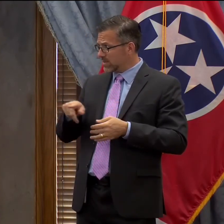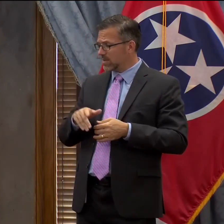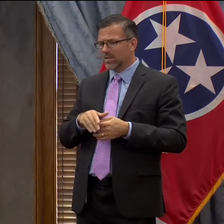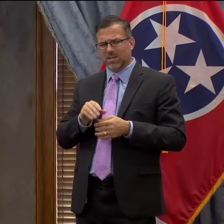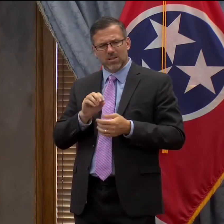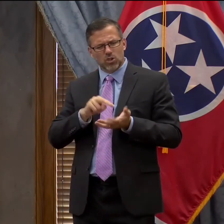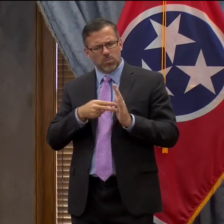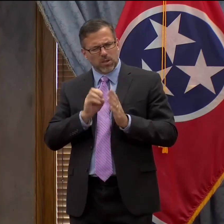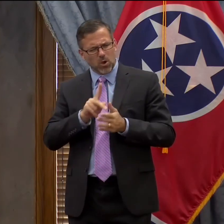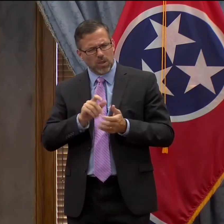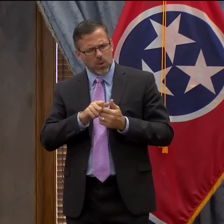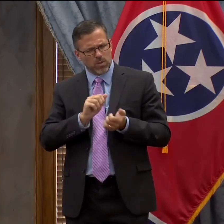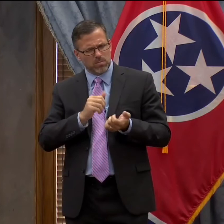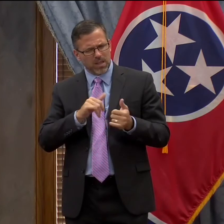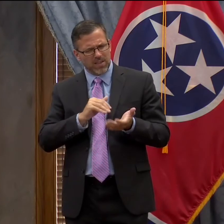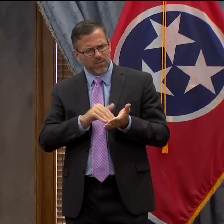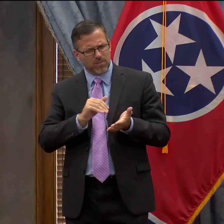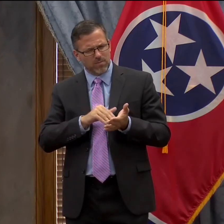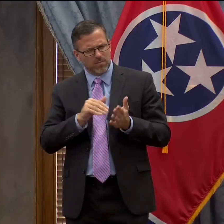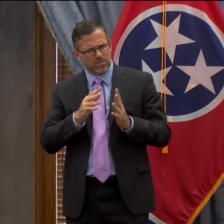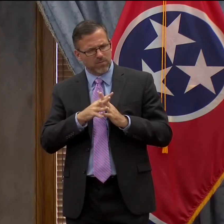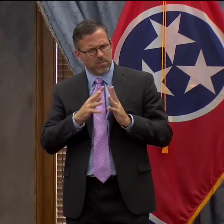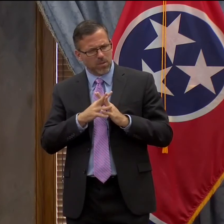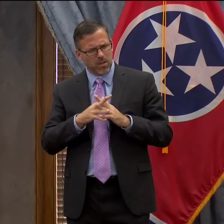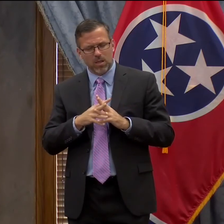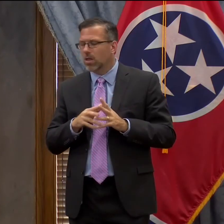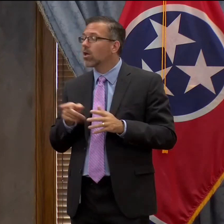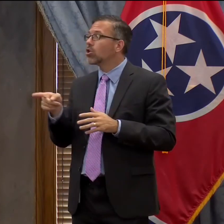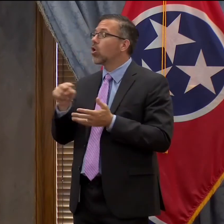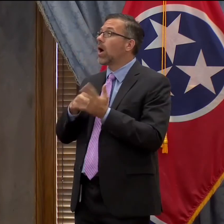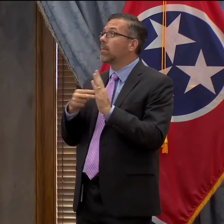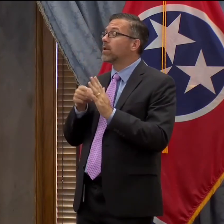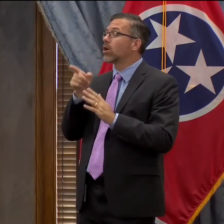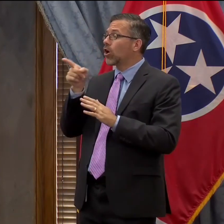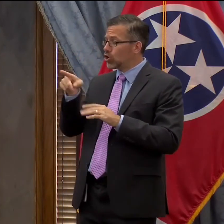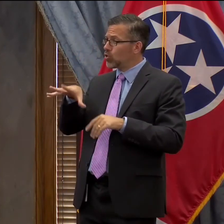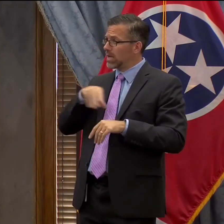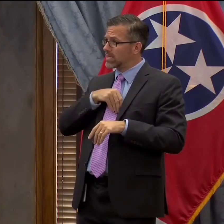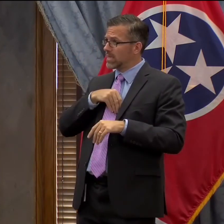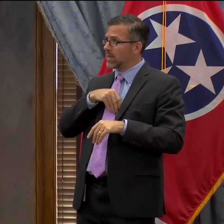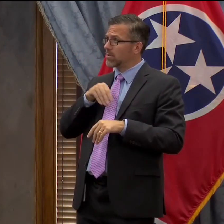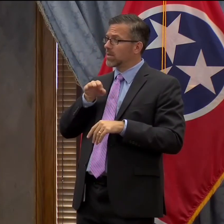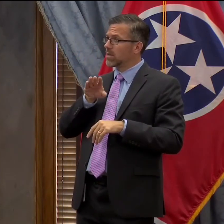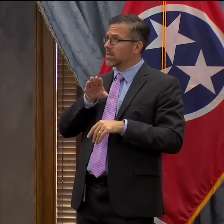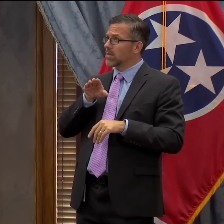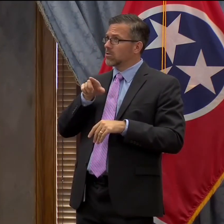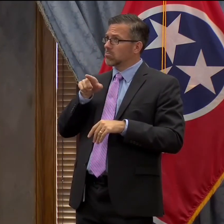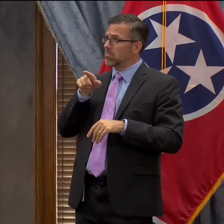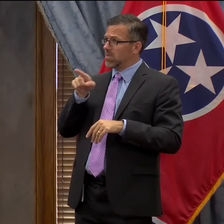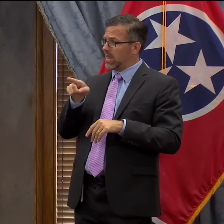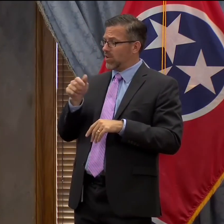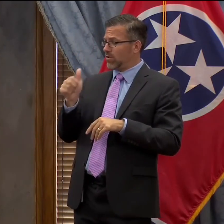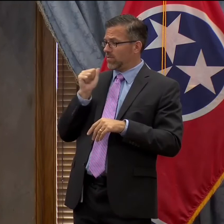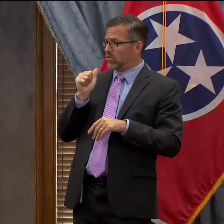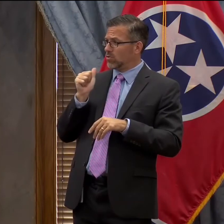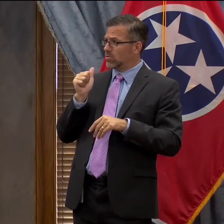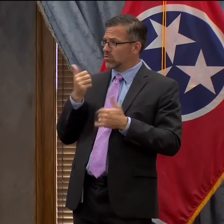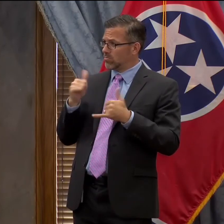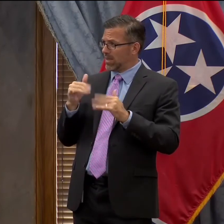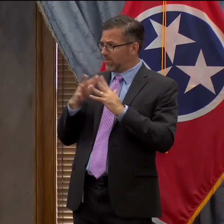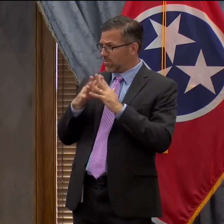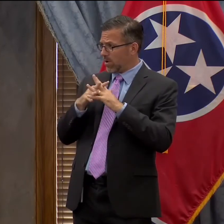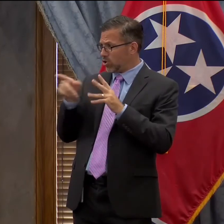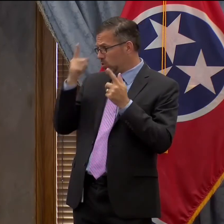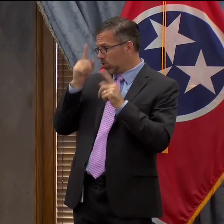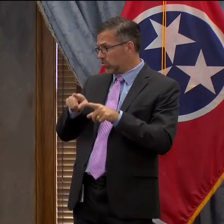football? Okay with them not playing, since they're doing hybrid, online. Oh, well, that's a local decision, and I've deferred to local